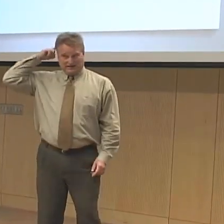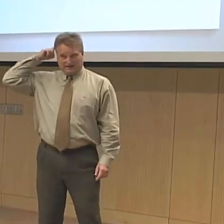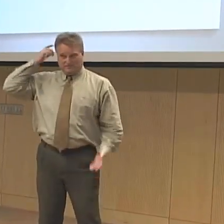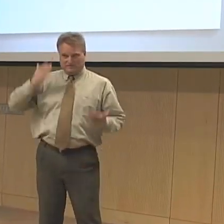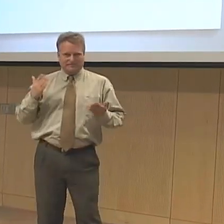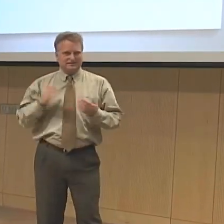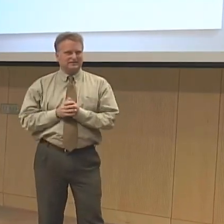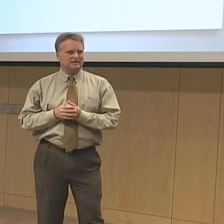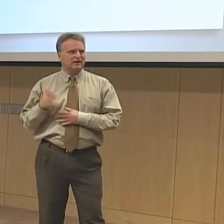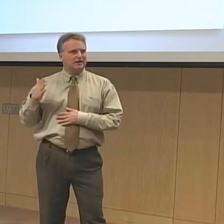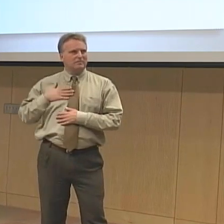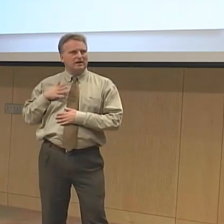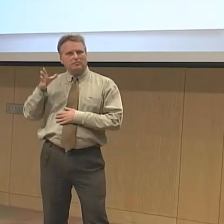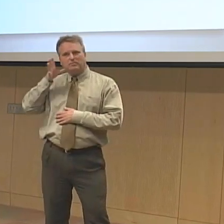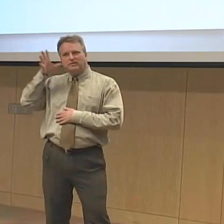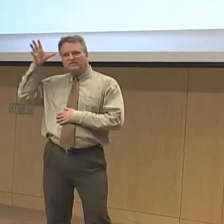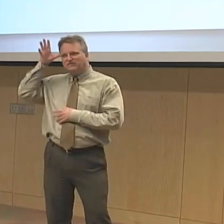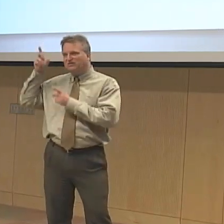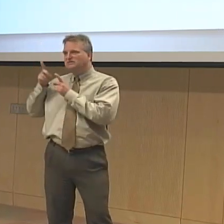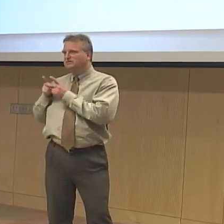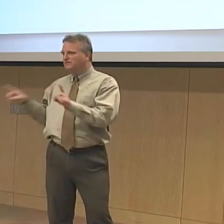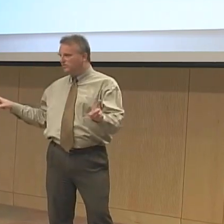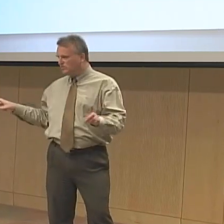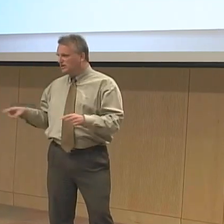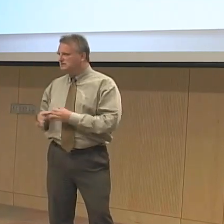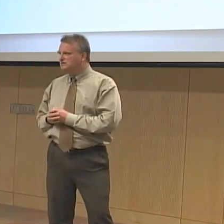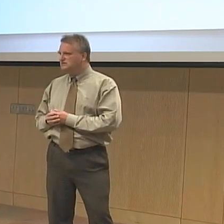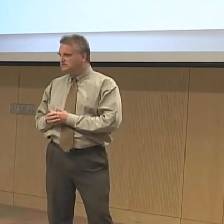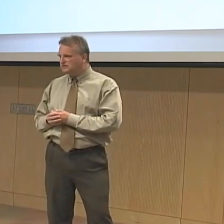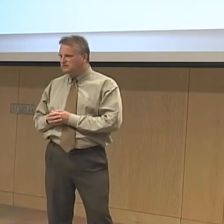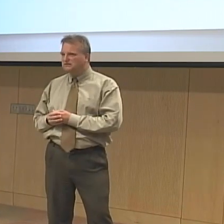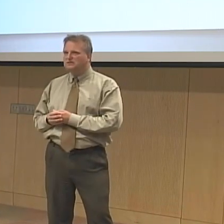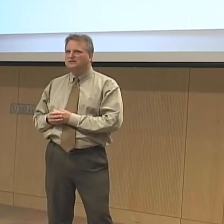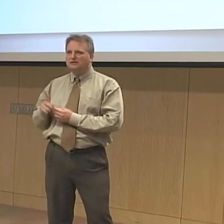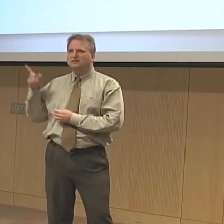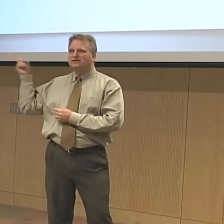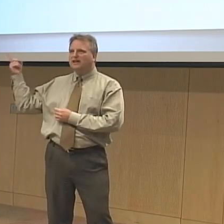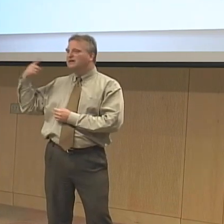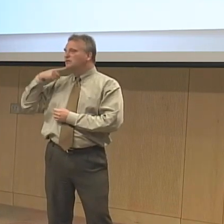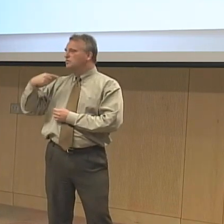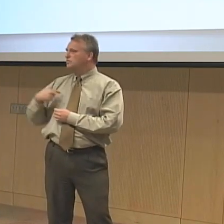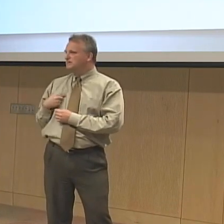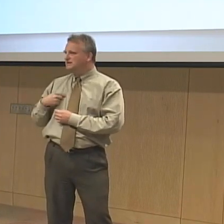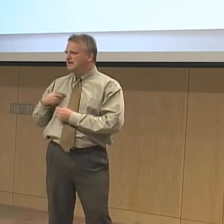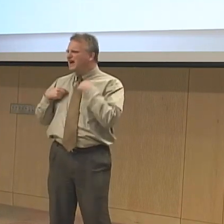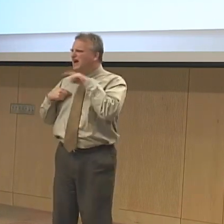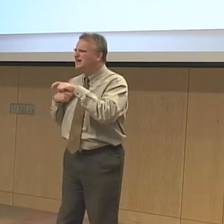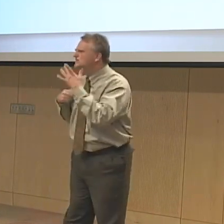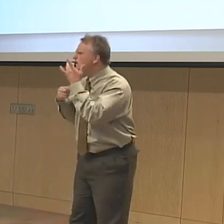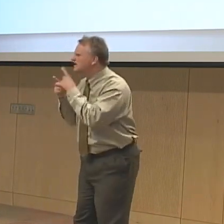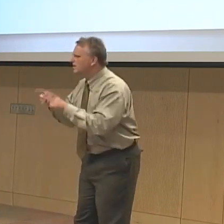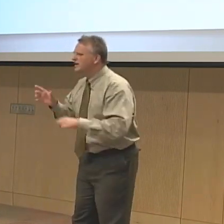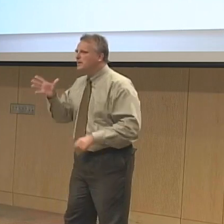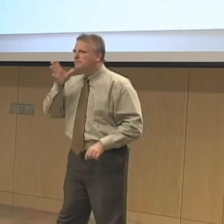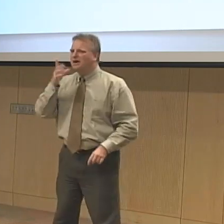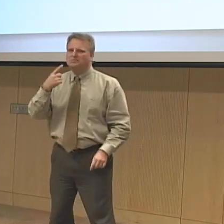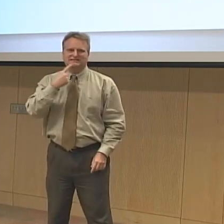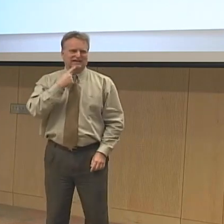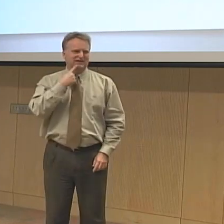back of their mind, they're thinking, well, my parents got divorced years ago. And they told me that they got divorced